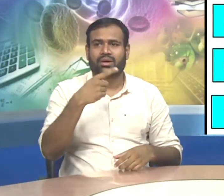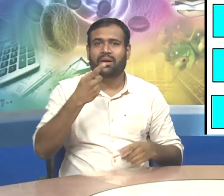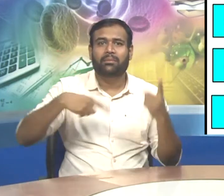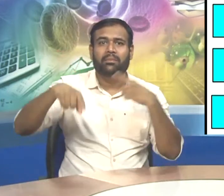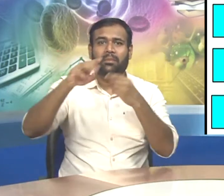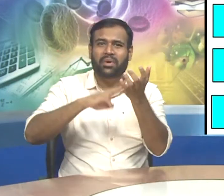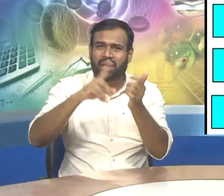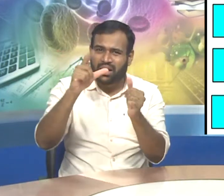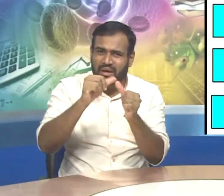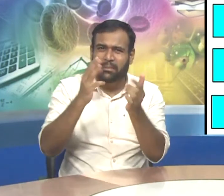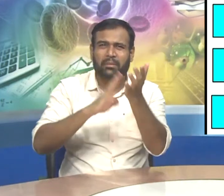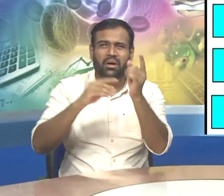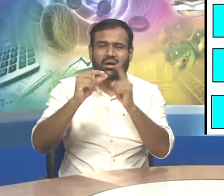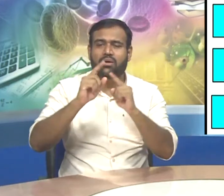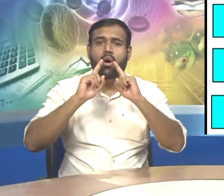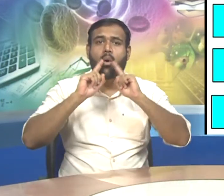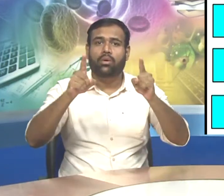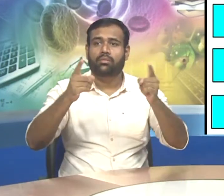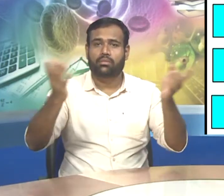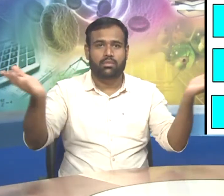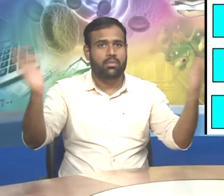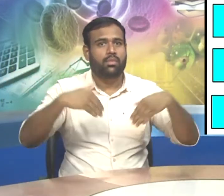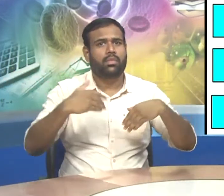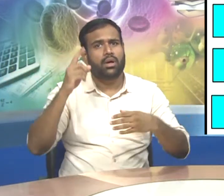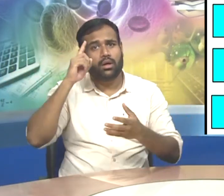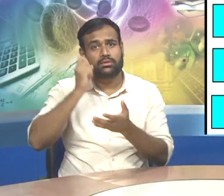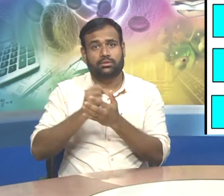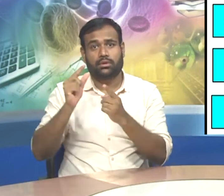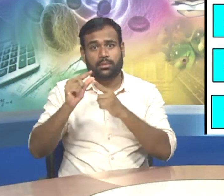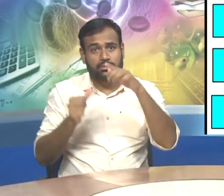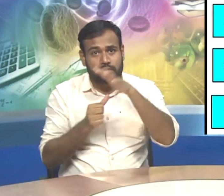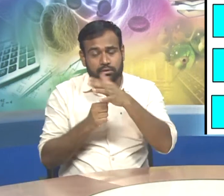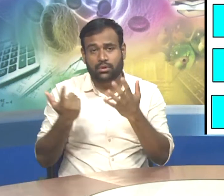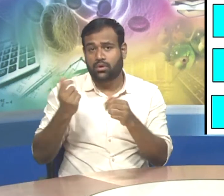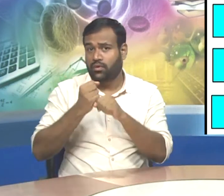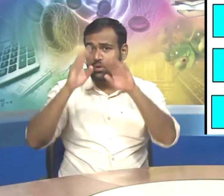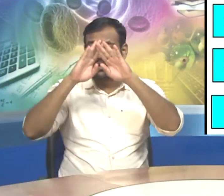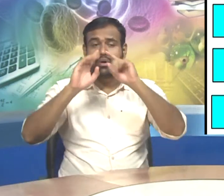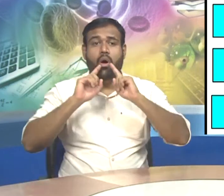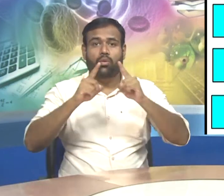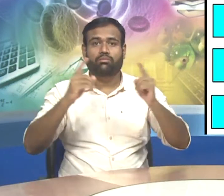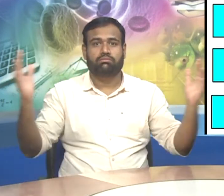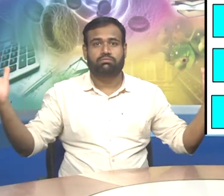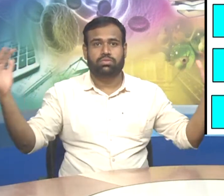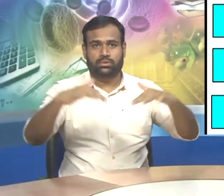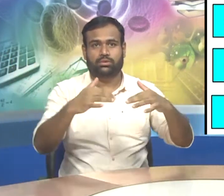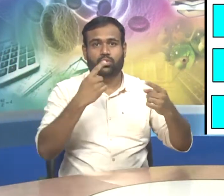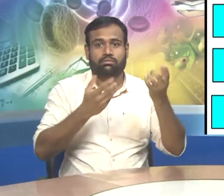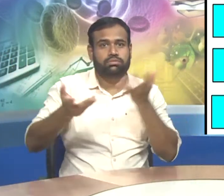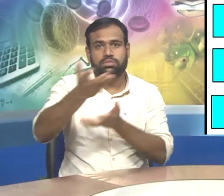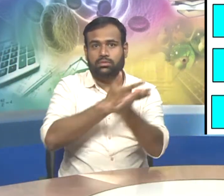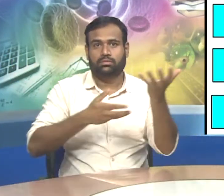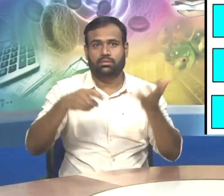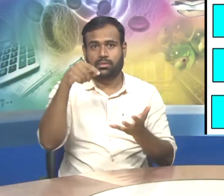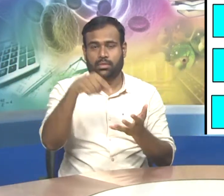parliament or state legislature to meet, to come and have a meeting.